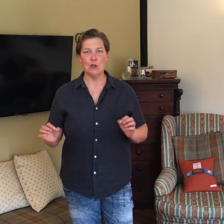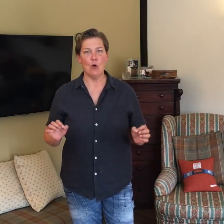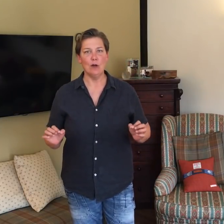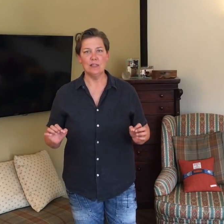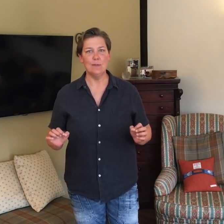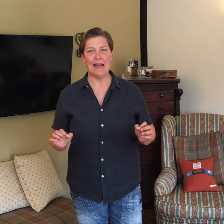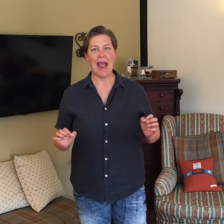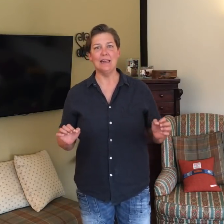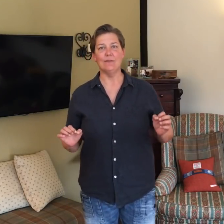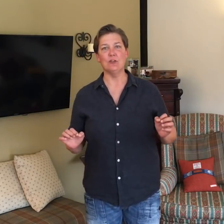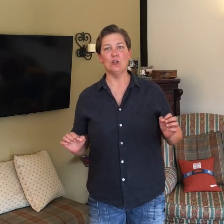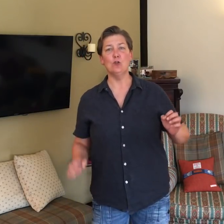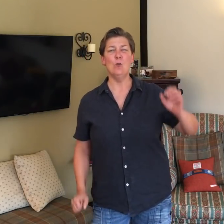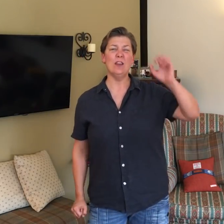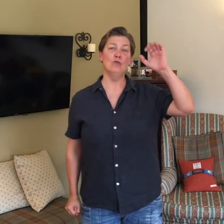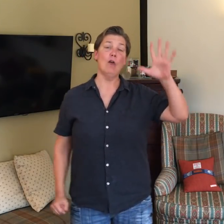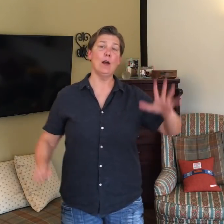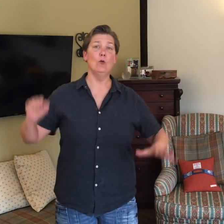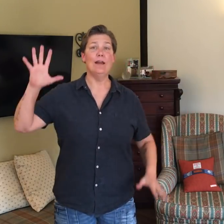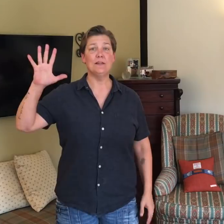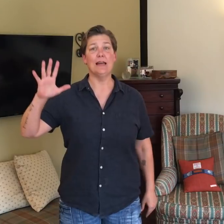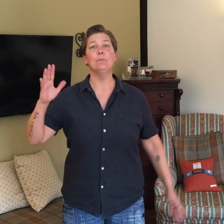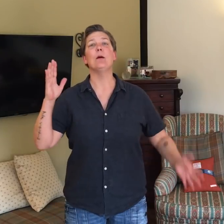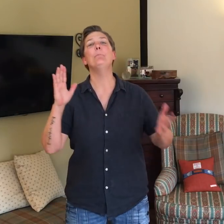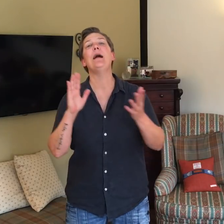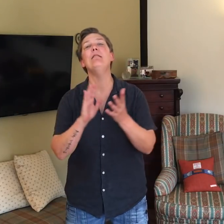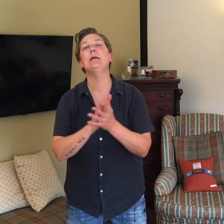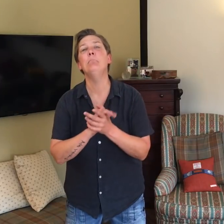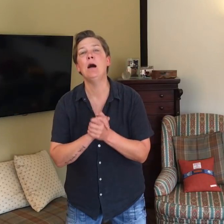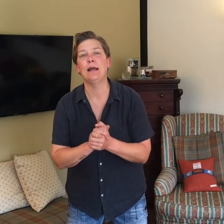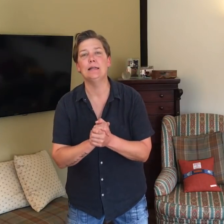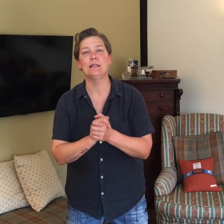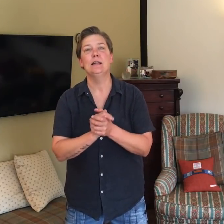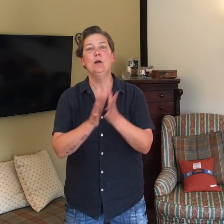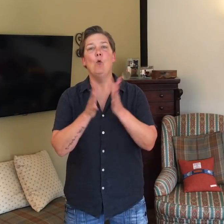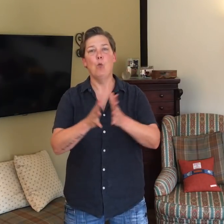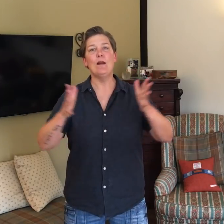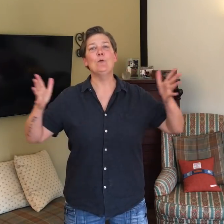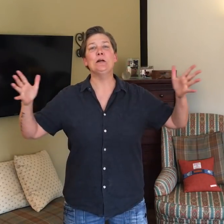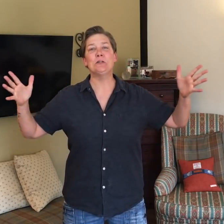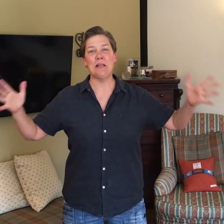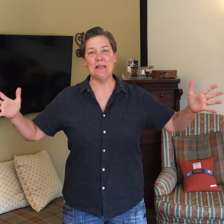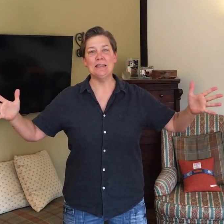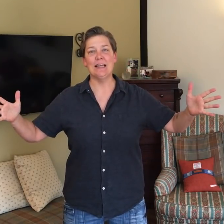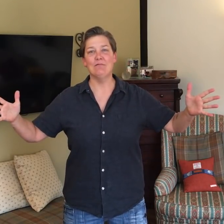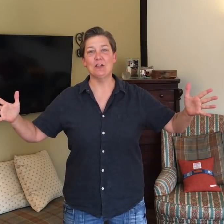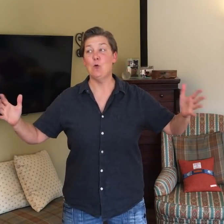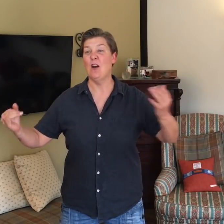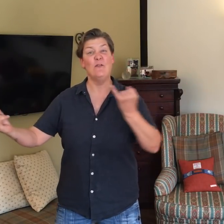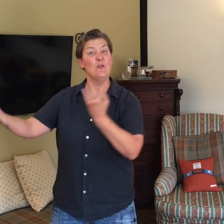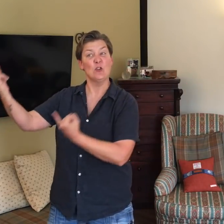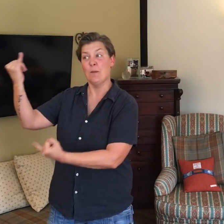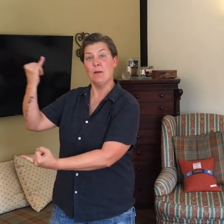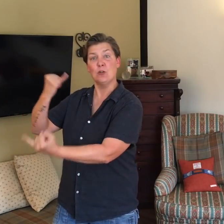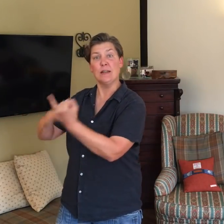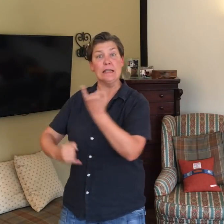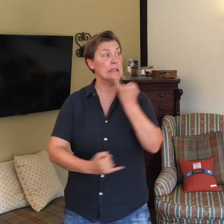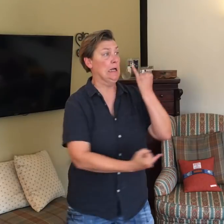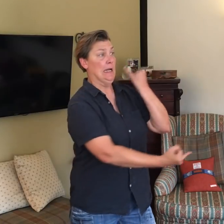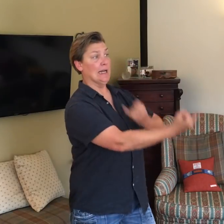going to make any difference at all whether you're right or left-handed, but bearing in mind when we are singing together as a choir, if you've got some people doing this and some